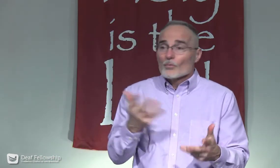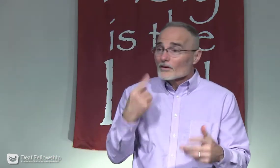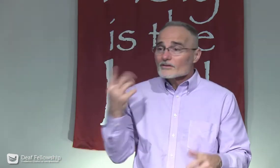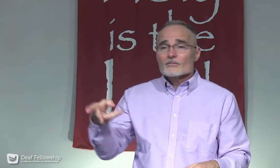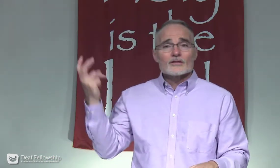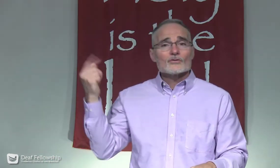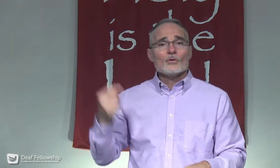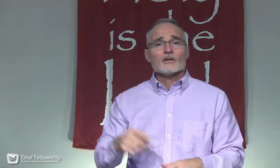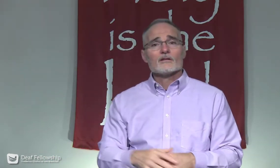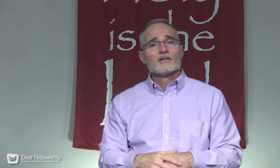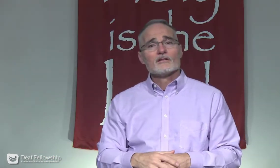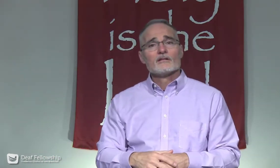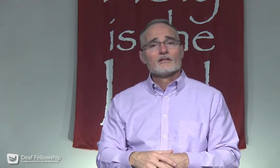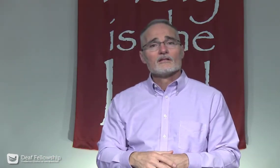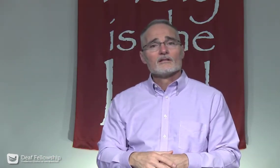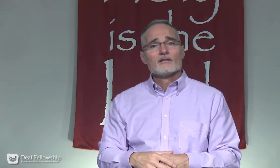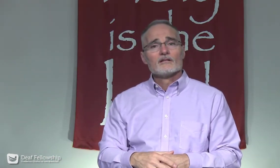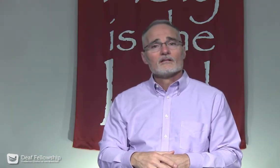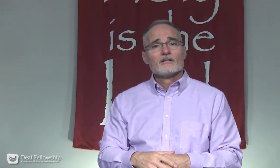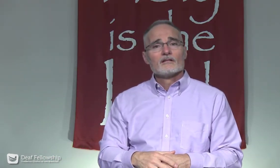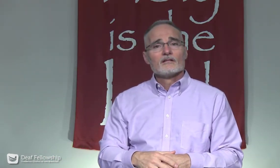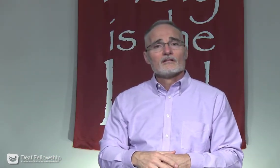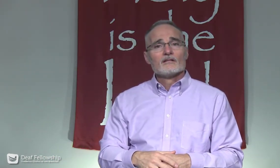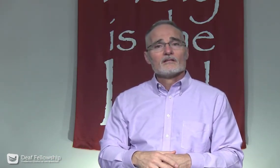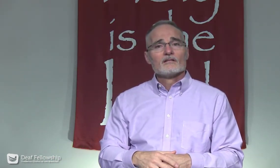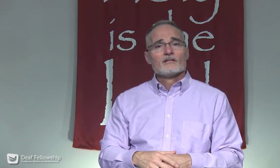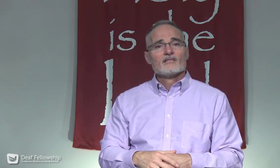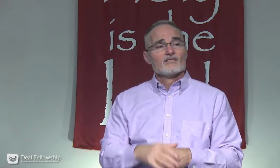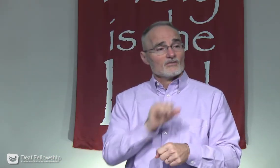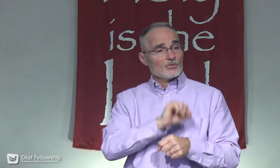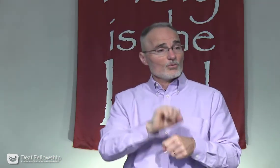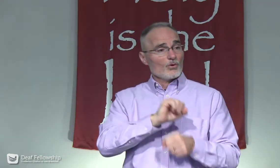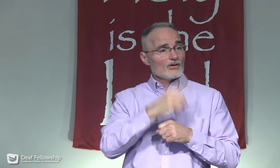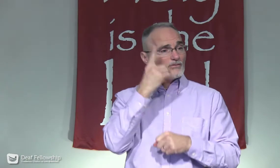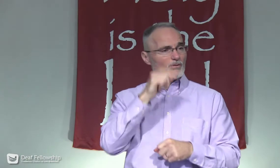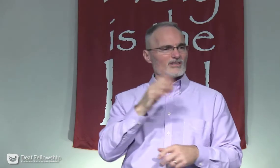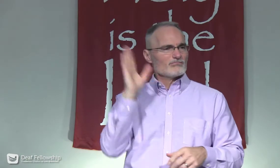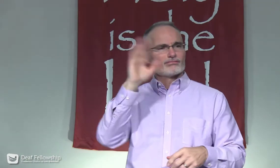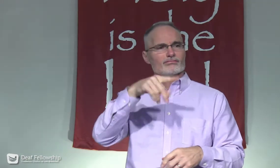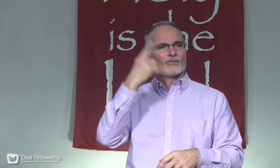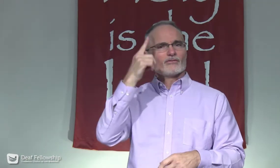He pursued his selfish desires. If he wanted something, he stole it.